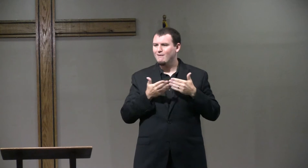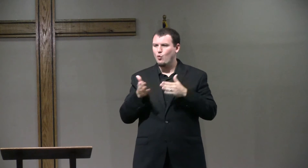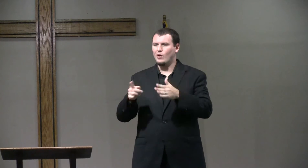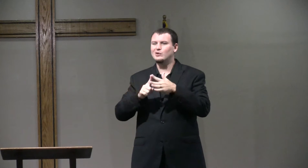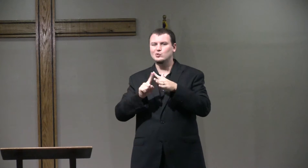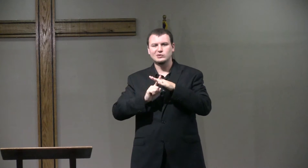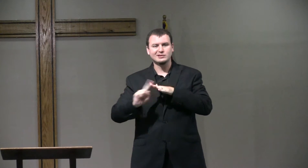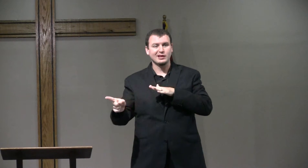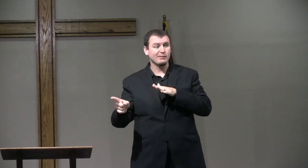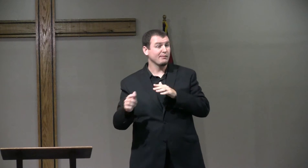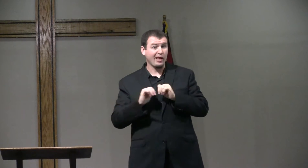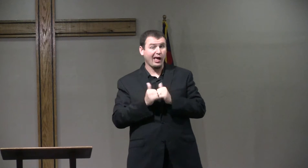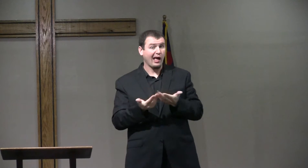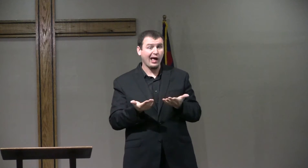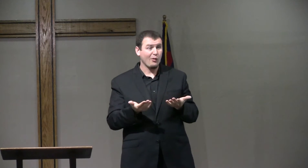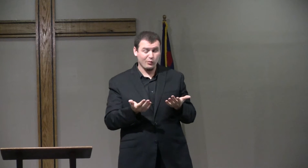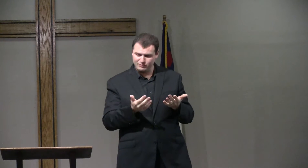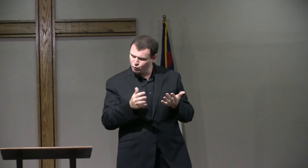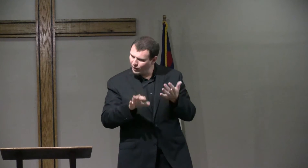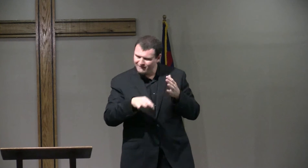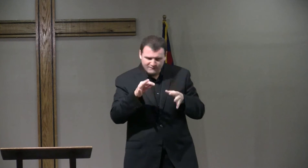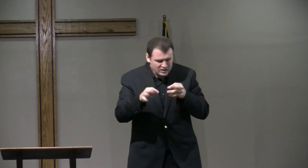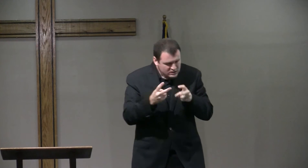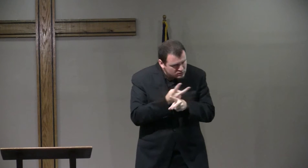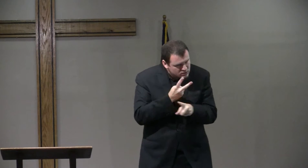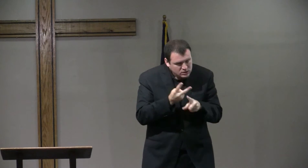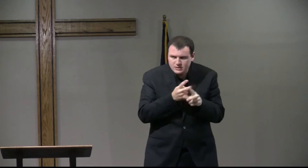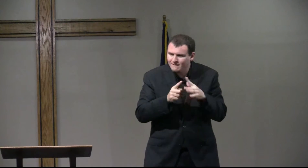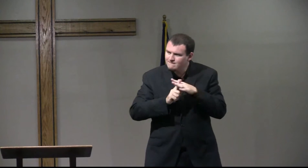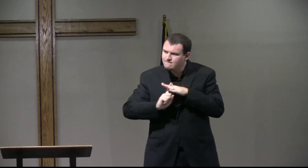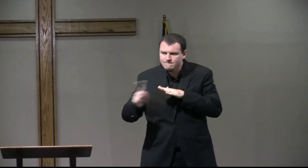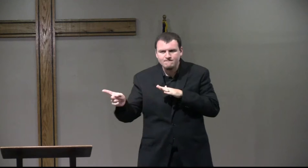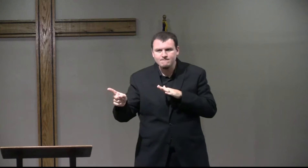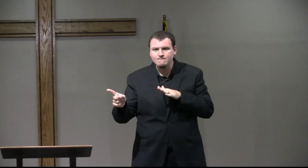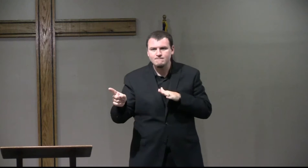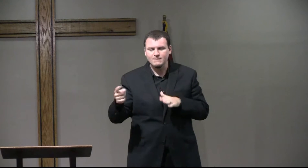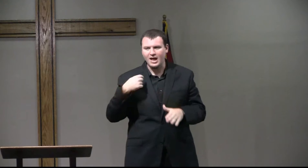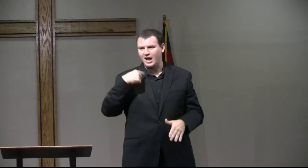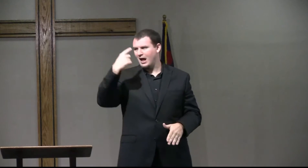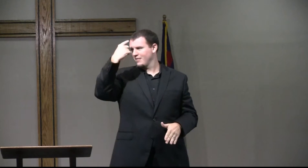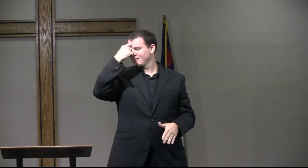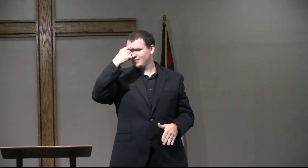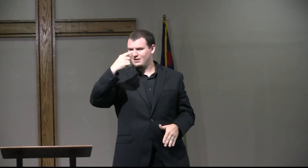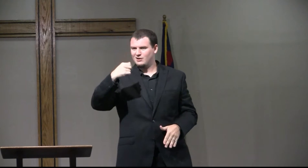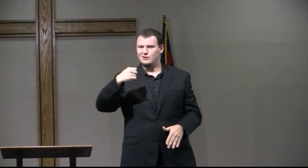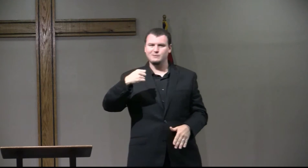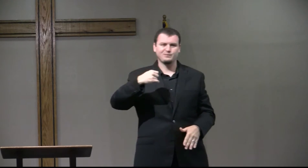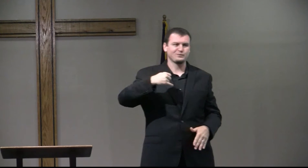temptation, there is a way to escape from all temptation.